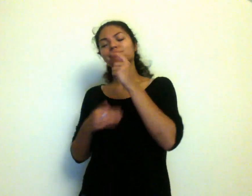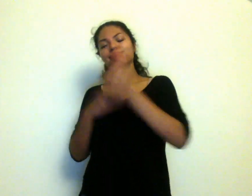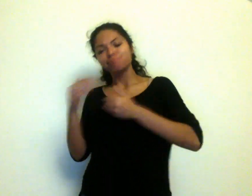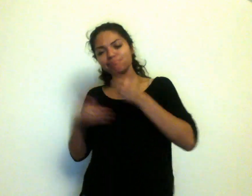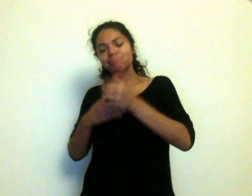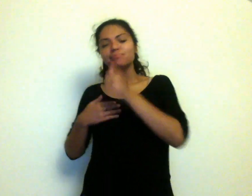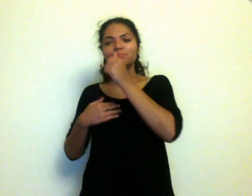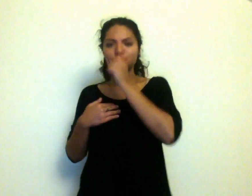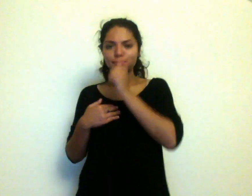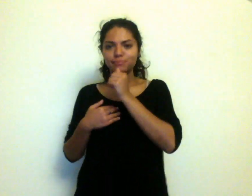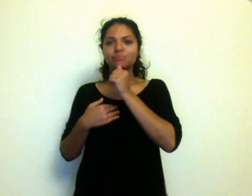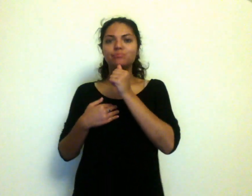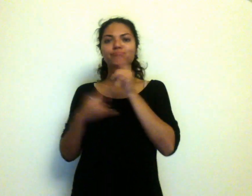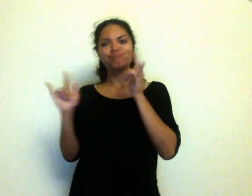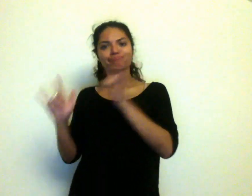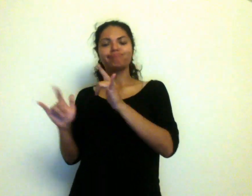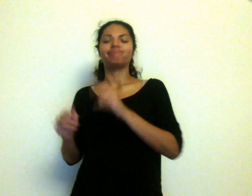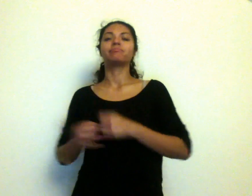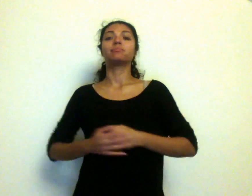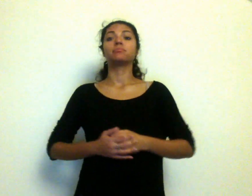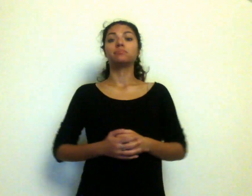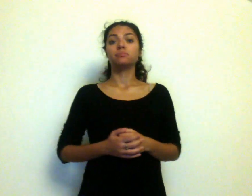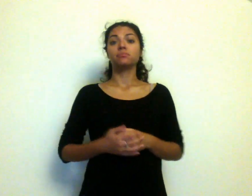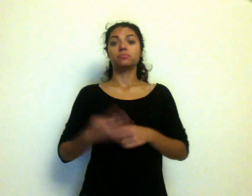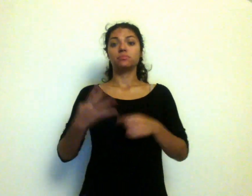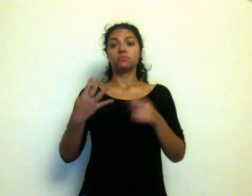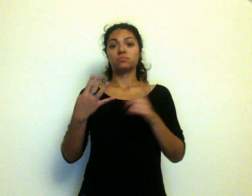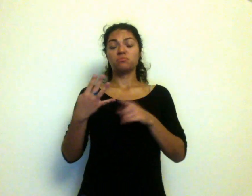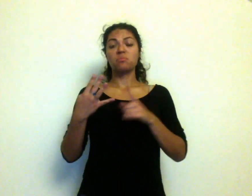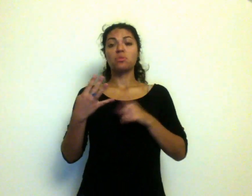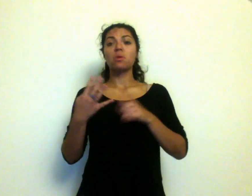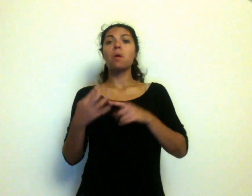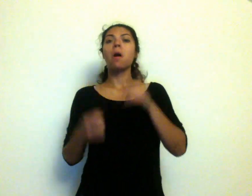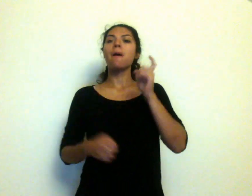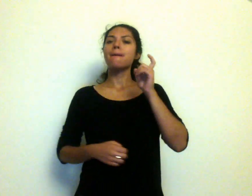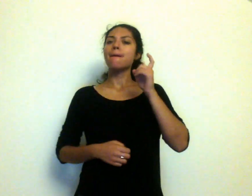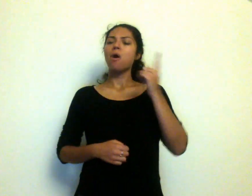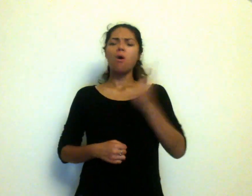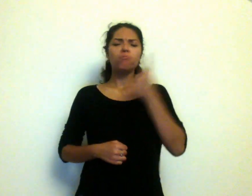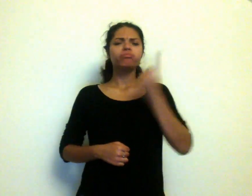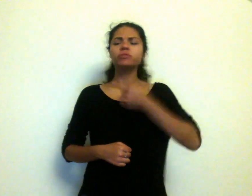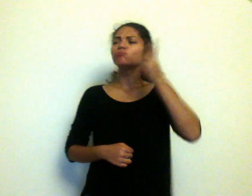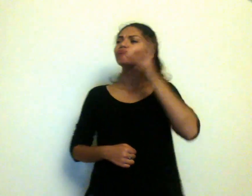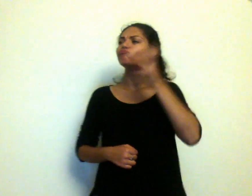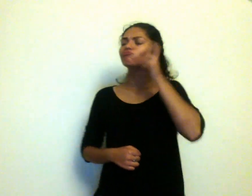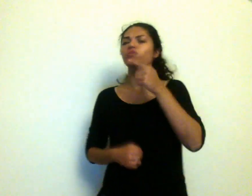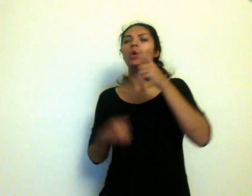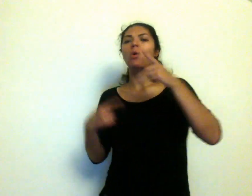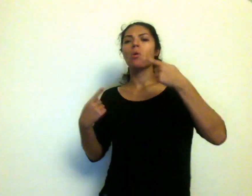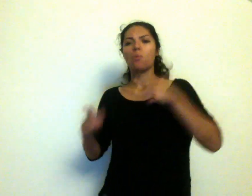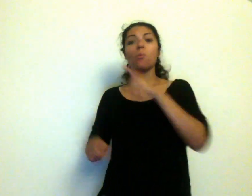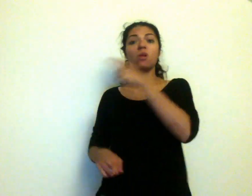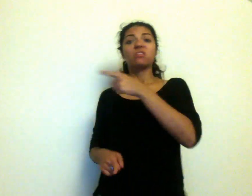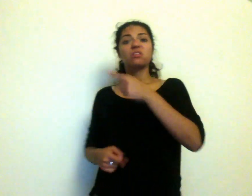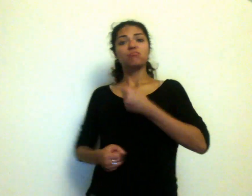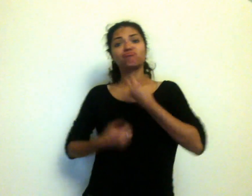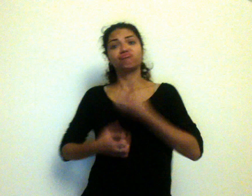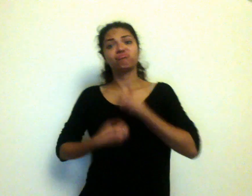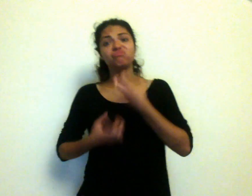problems. It is one thing to talk, it is another thing to listen, and each person feels it differently. Number 5, the young